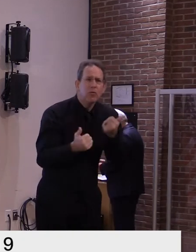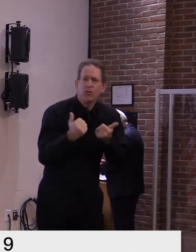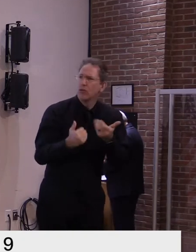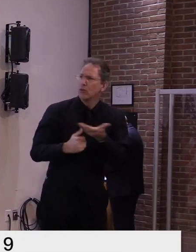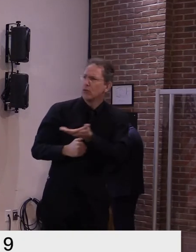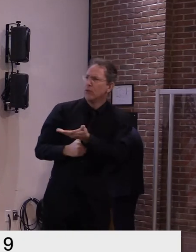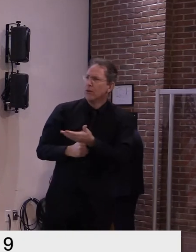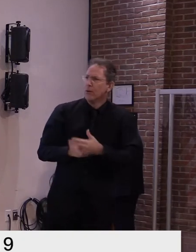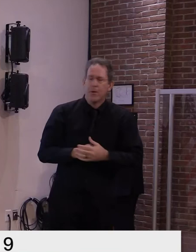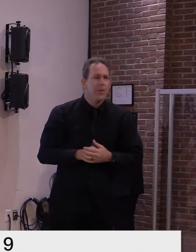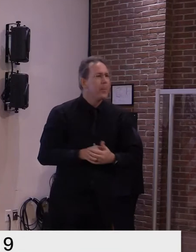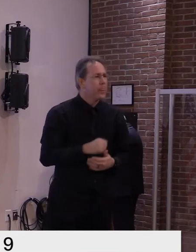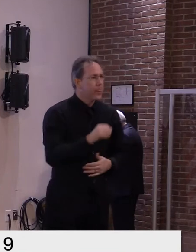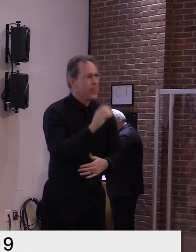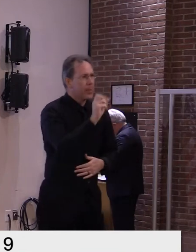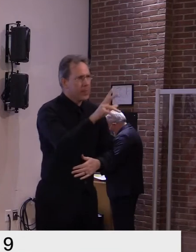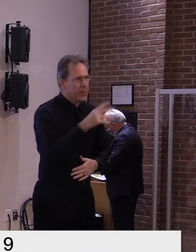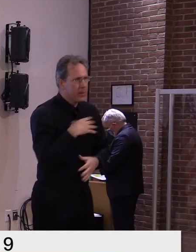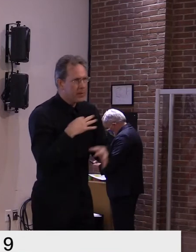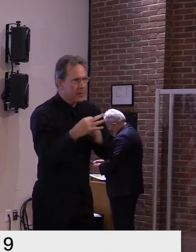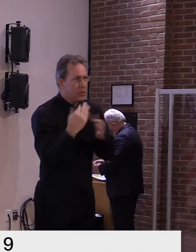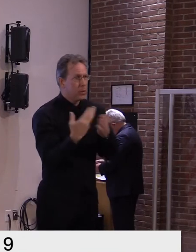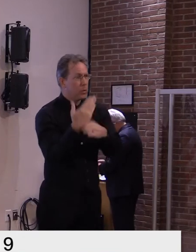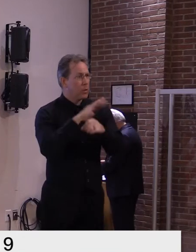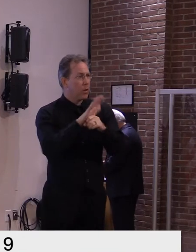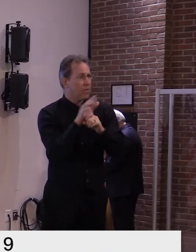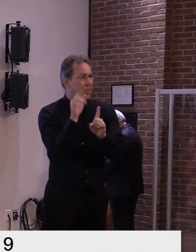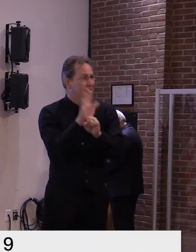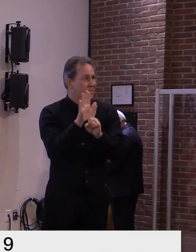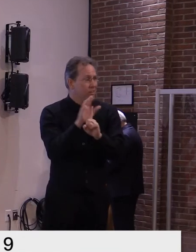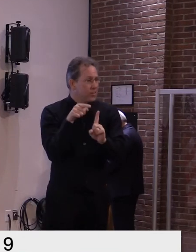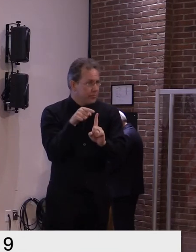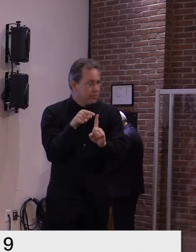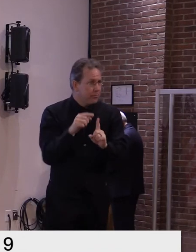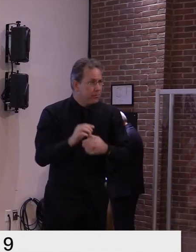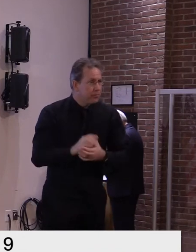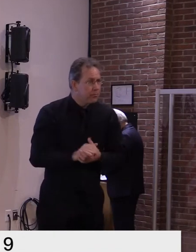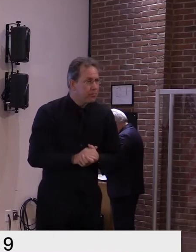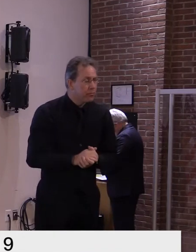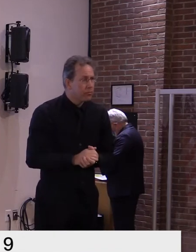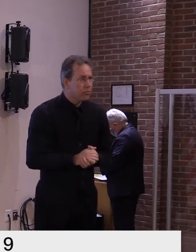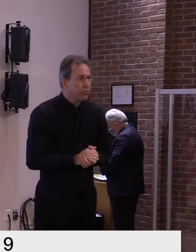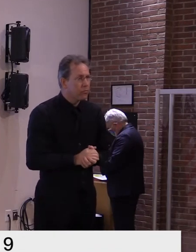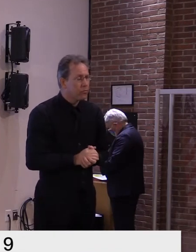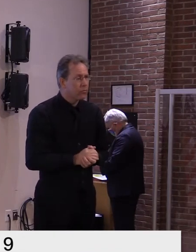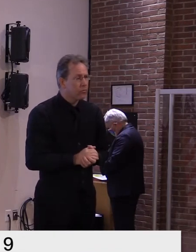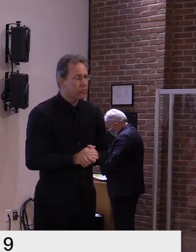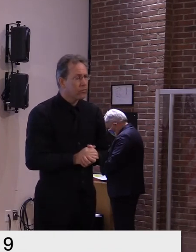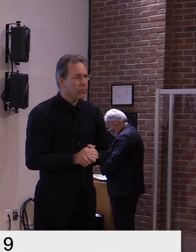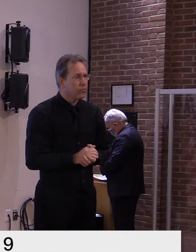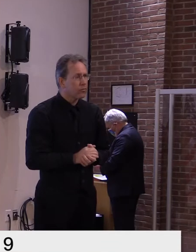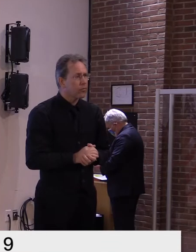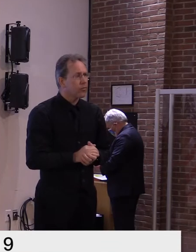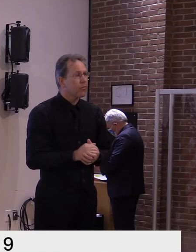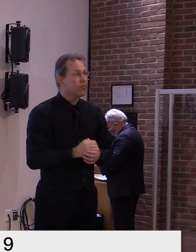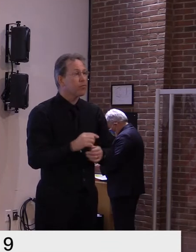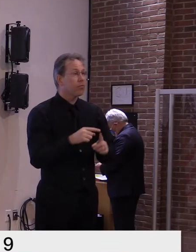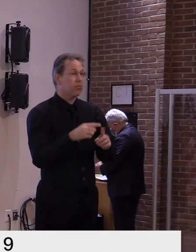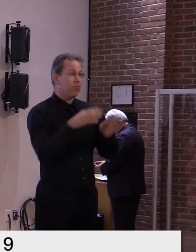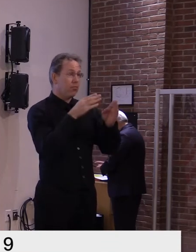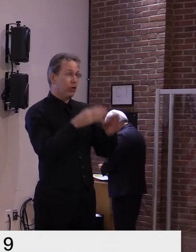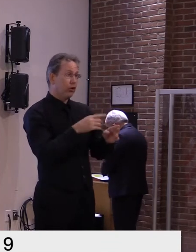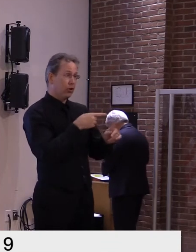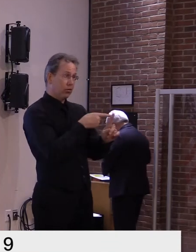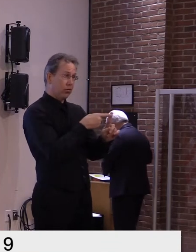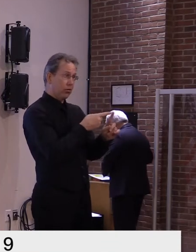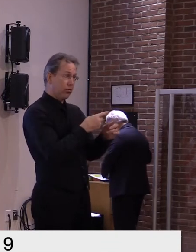practically speaking, what it means is that the person that you might contract COVID from might have